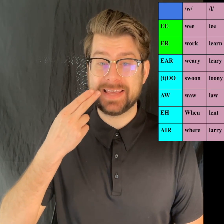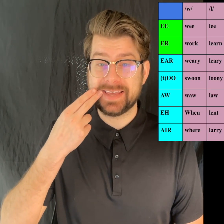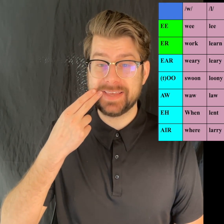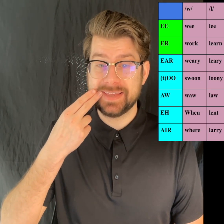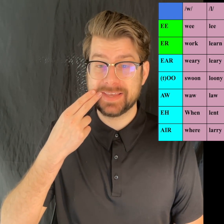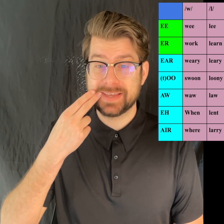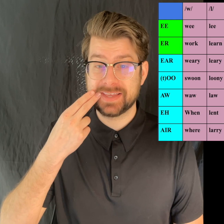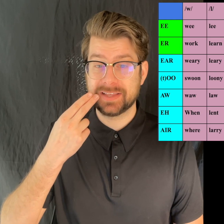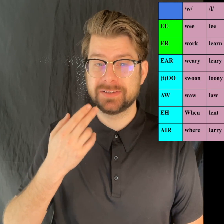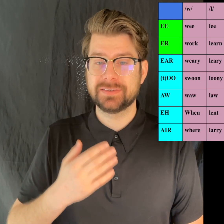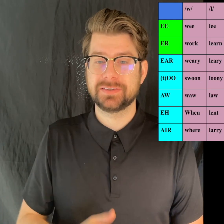wacky,